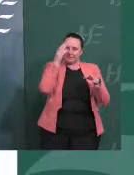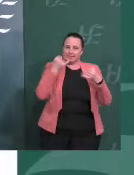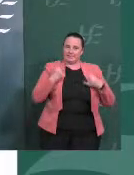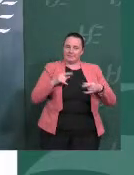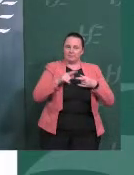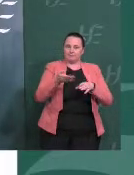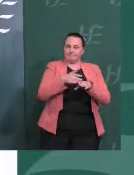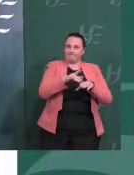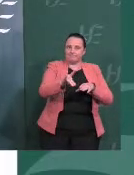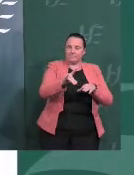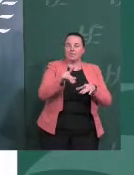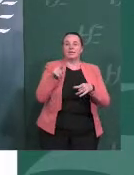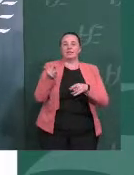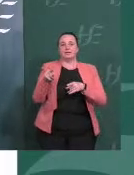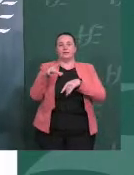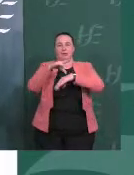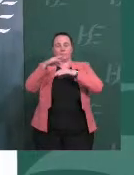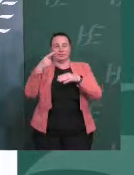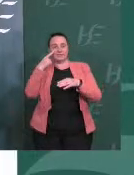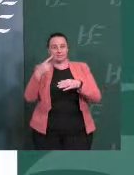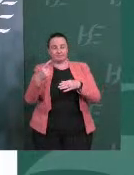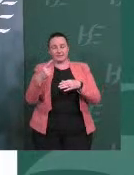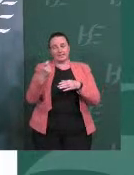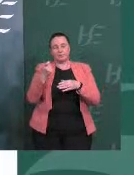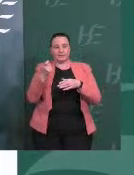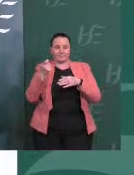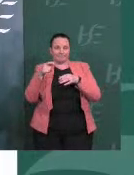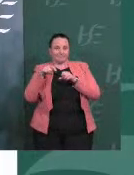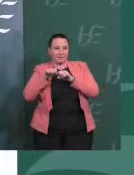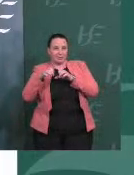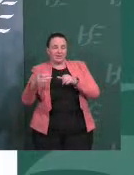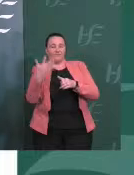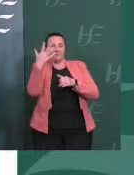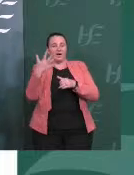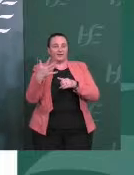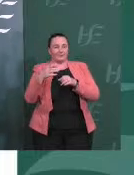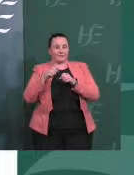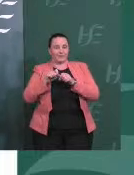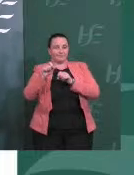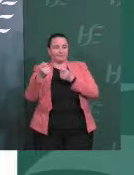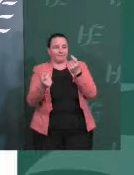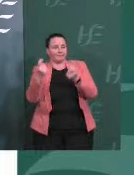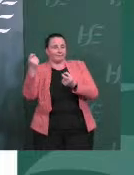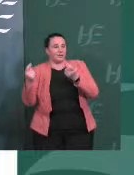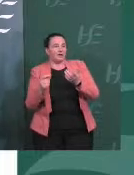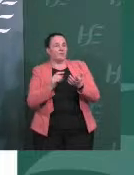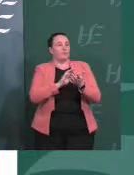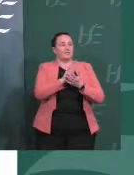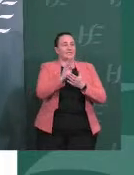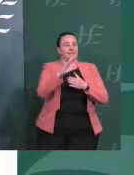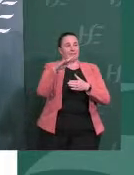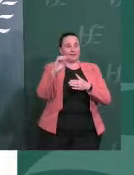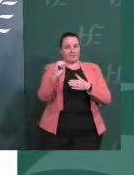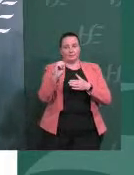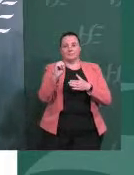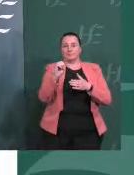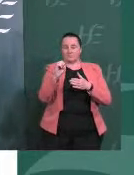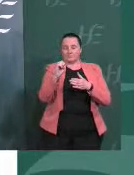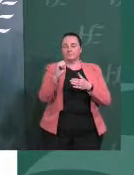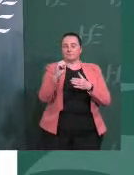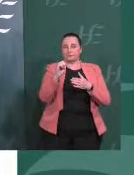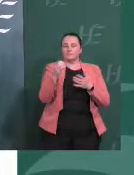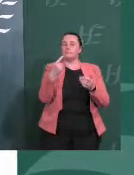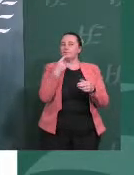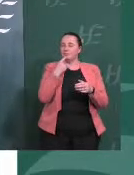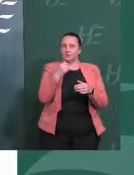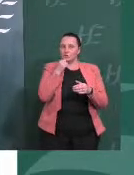acute hospitals, we have seen the flood wall breached a little, 5 outbreaks, 14 cases, but as of yet, none